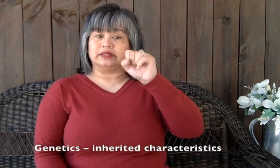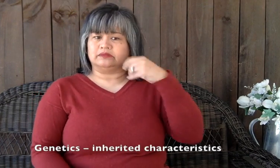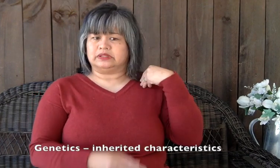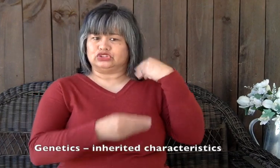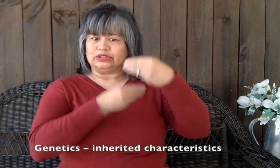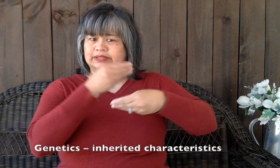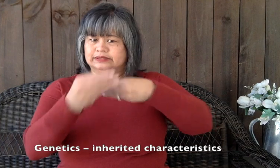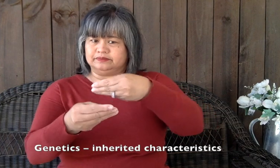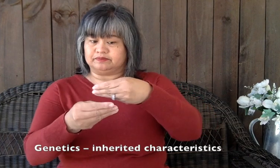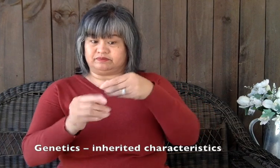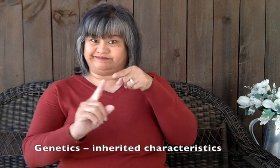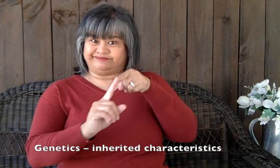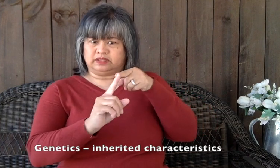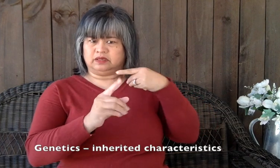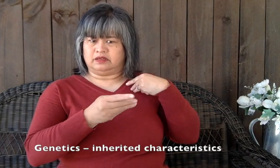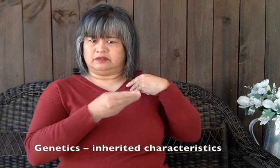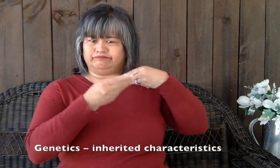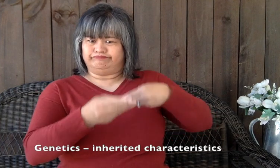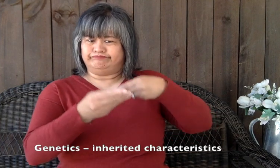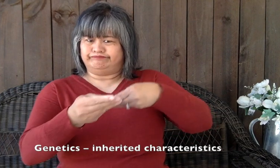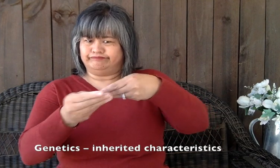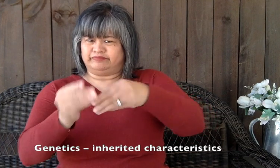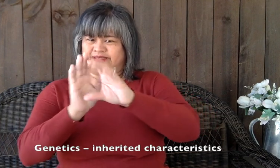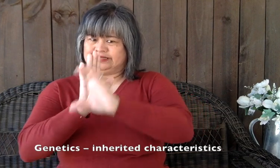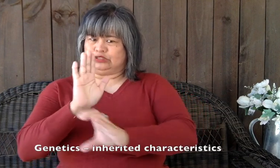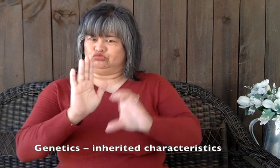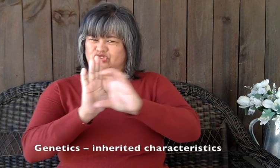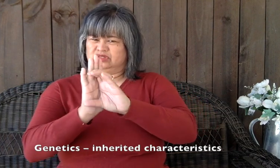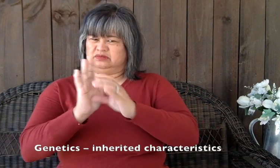Genetics, inherited characteristics.